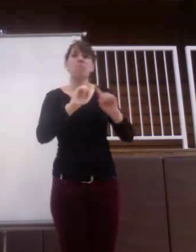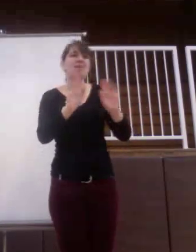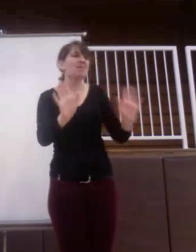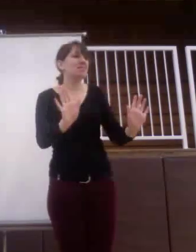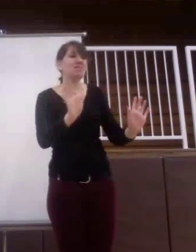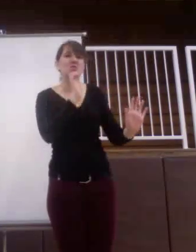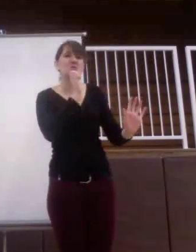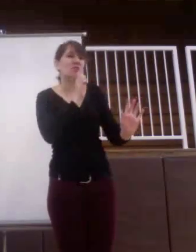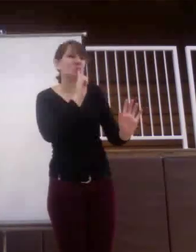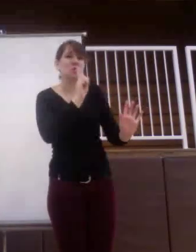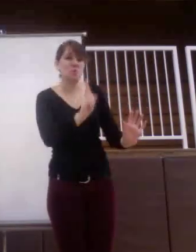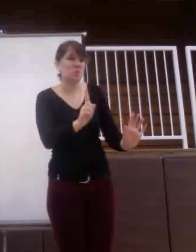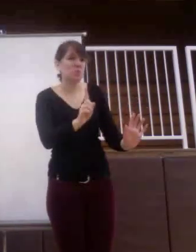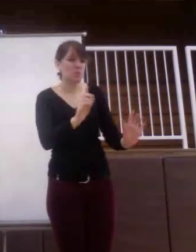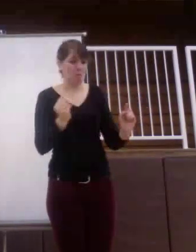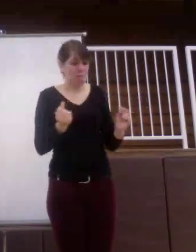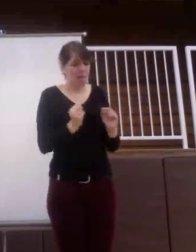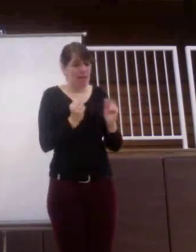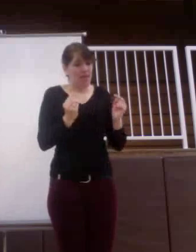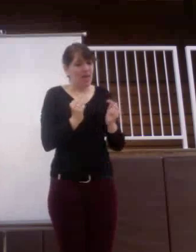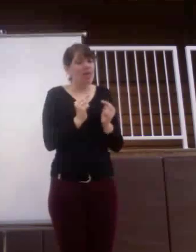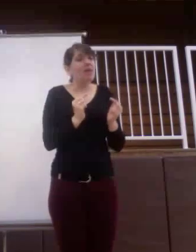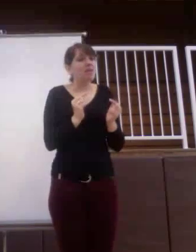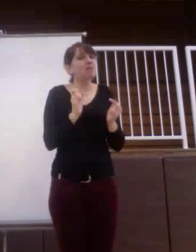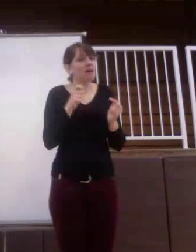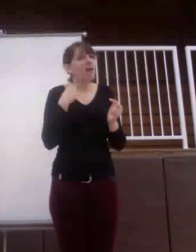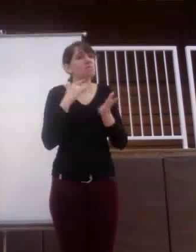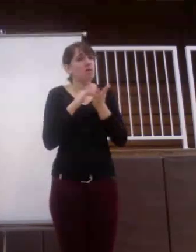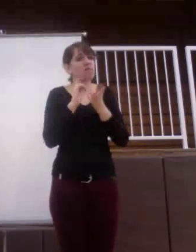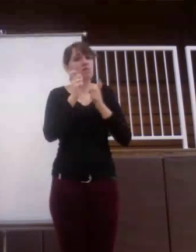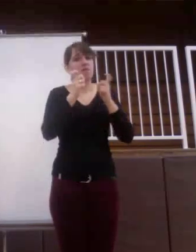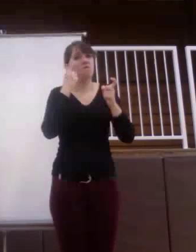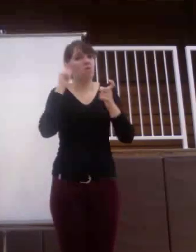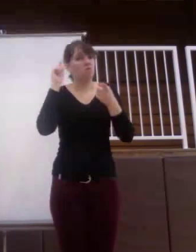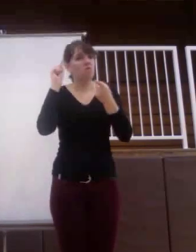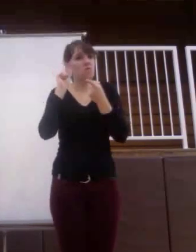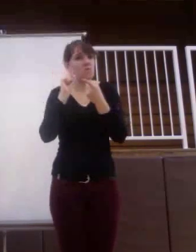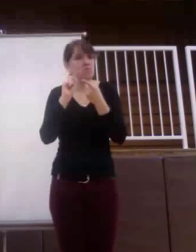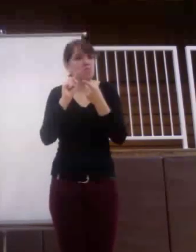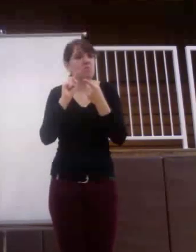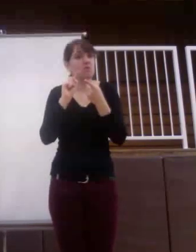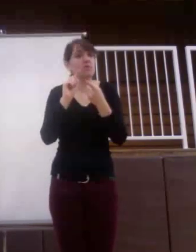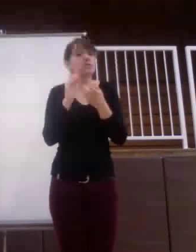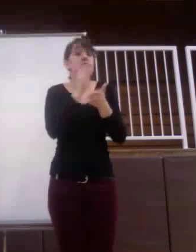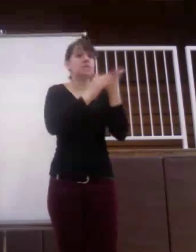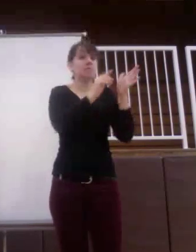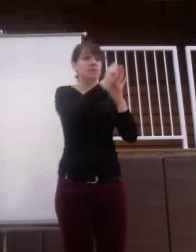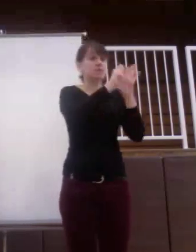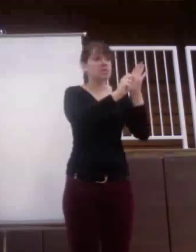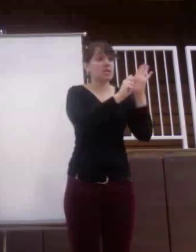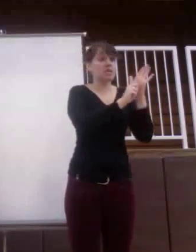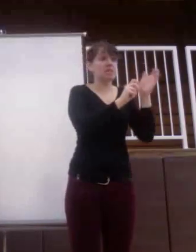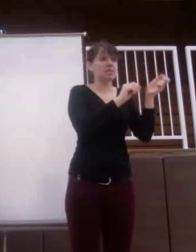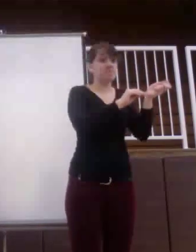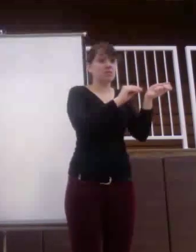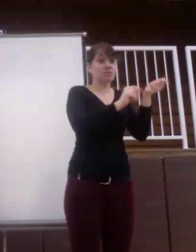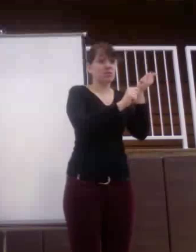pain is not the reason why, even in states where this is legal, why people choose to do so.